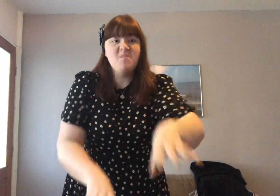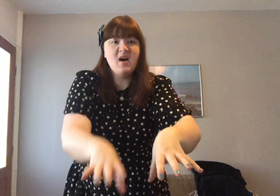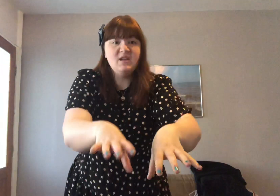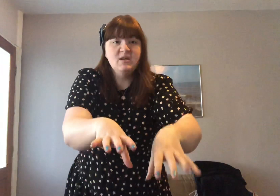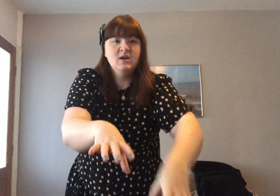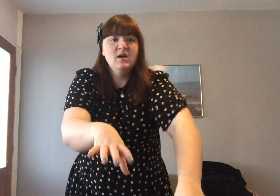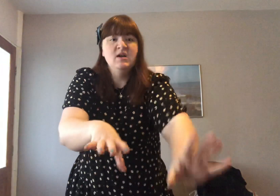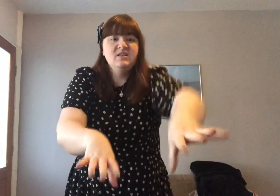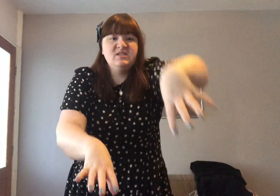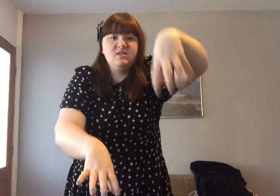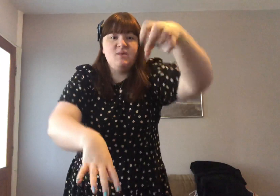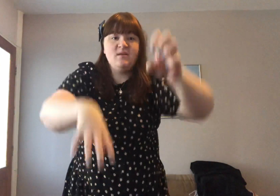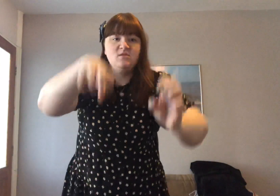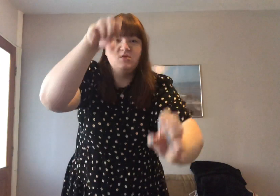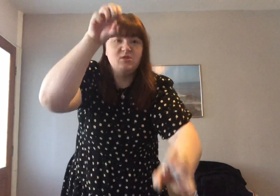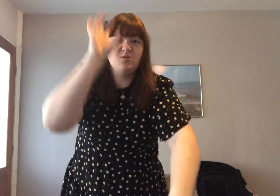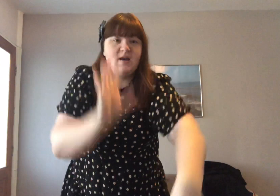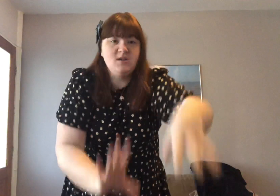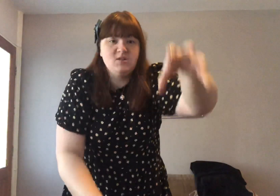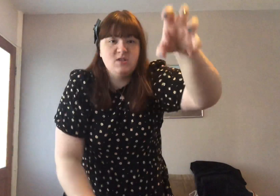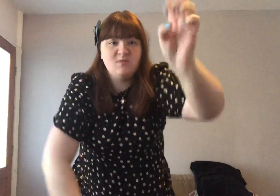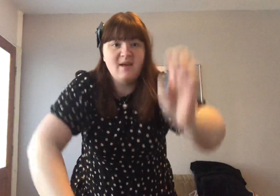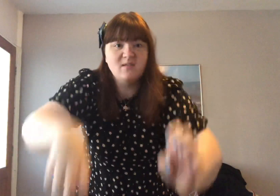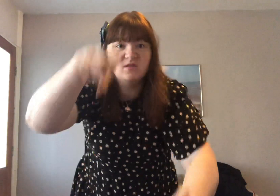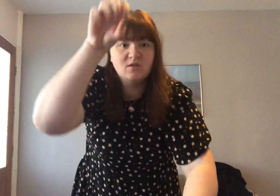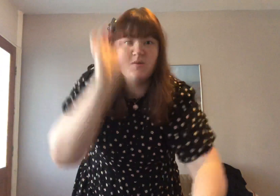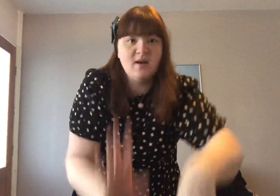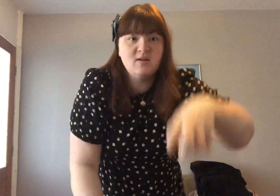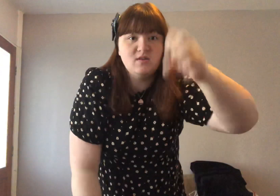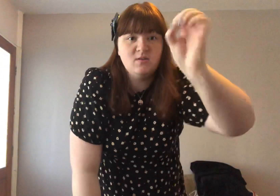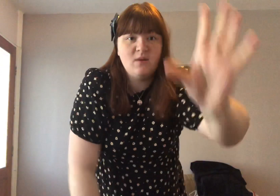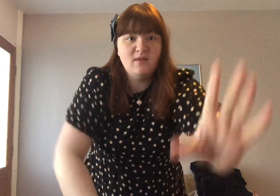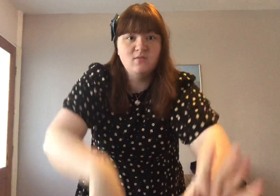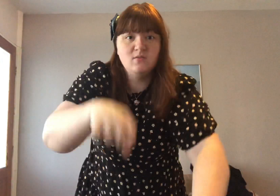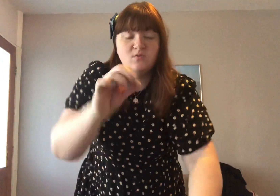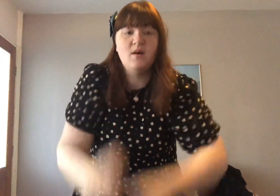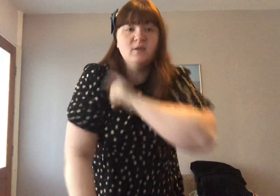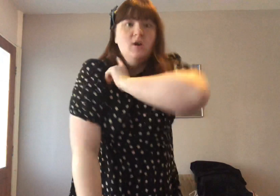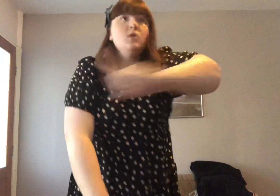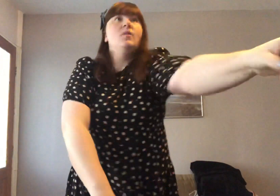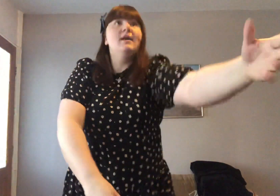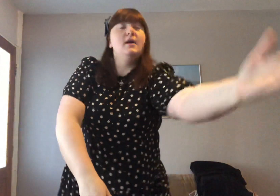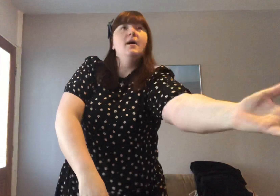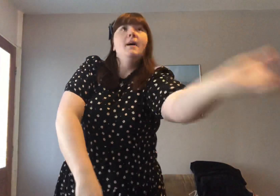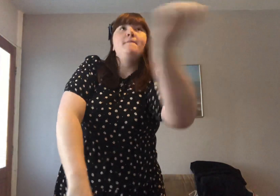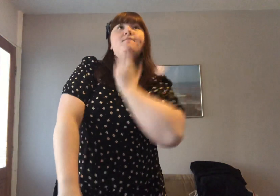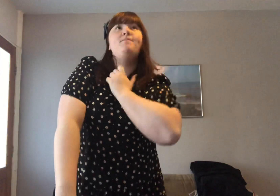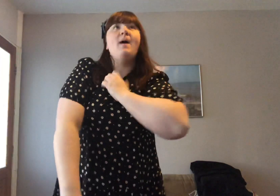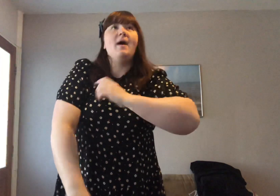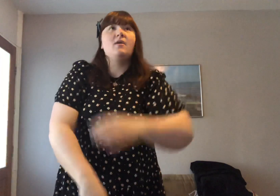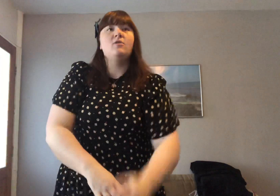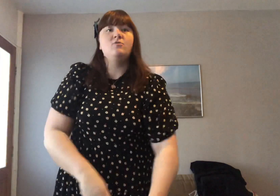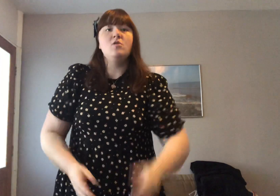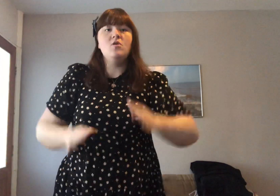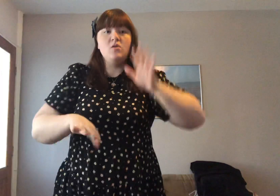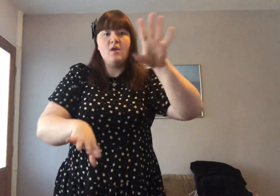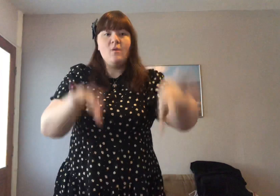mud. Squelch, squelch, squelch, squelch, squelch, squelch. Quick, back through the